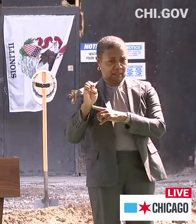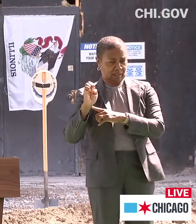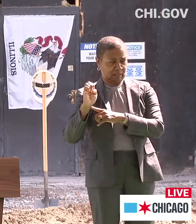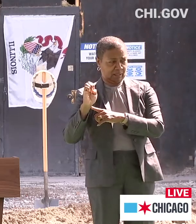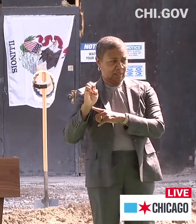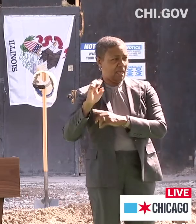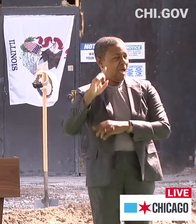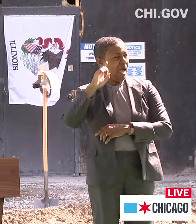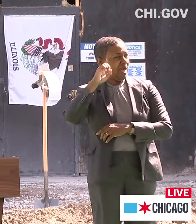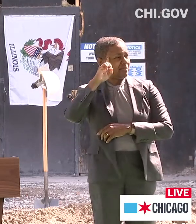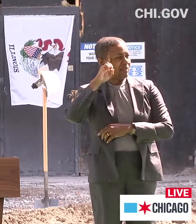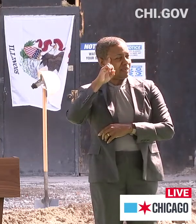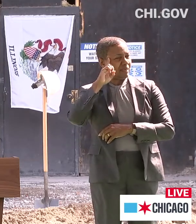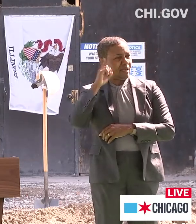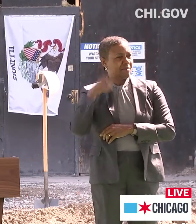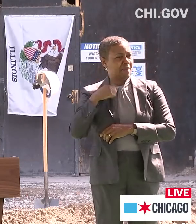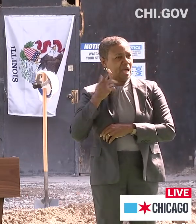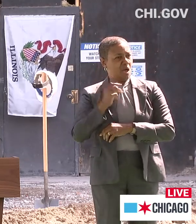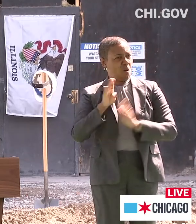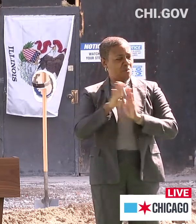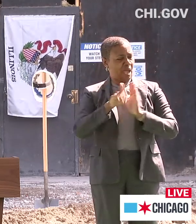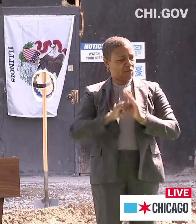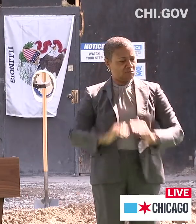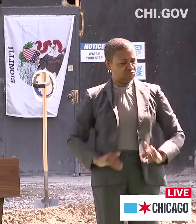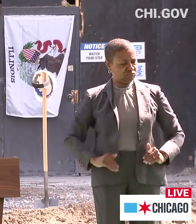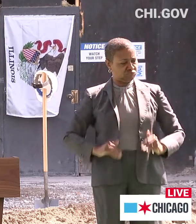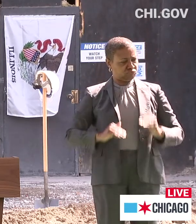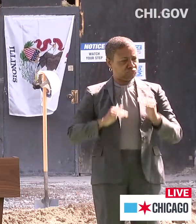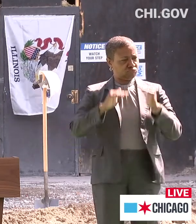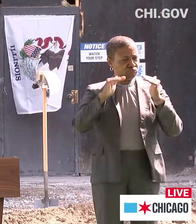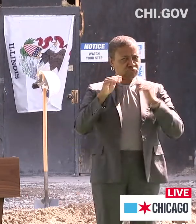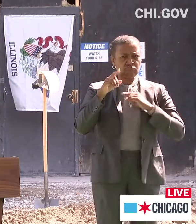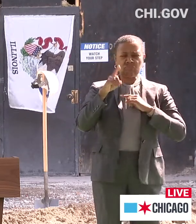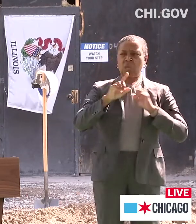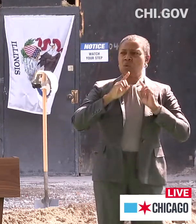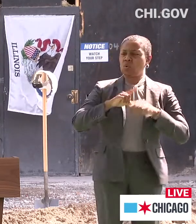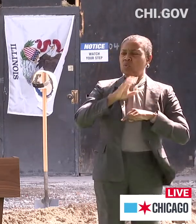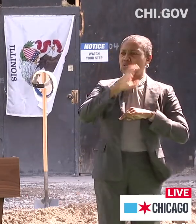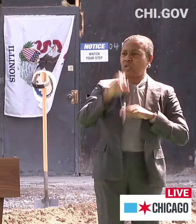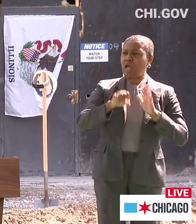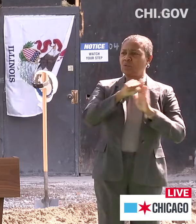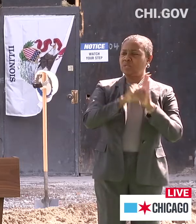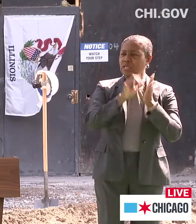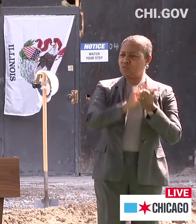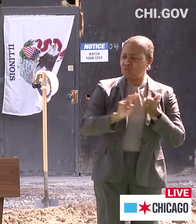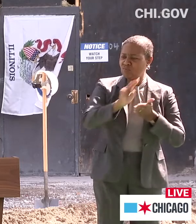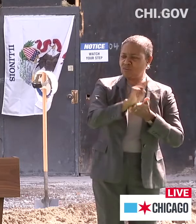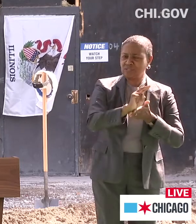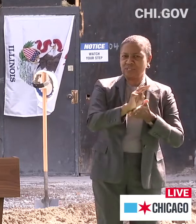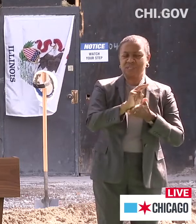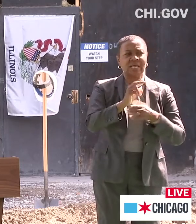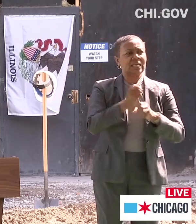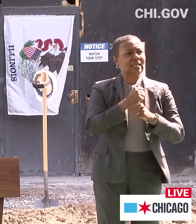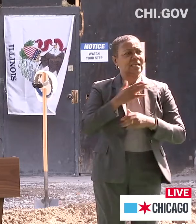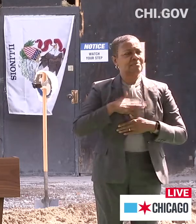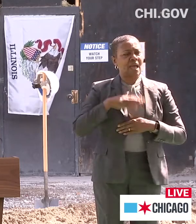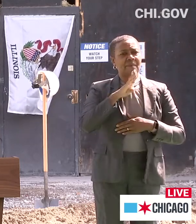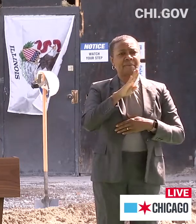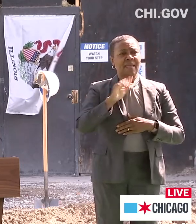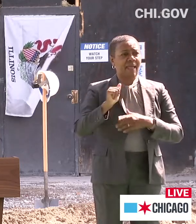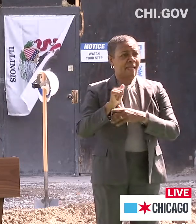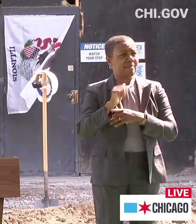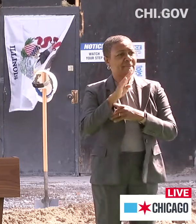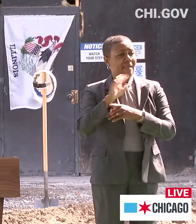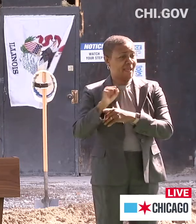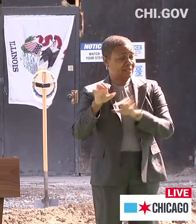As I think about my roots and where I've come from, growing up in the projects, going to Chicago State University, getting my Bachelor of